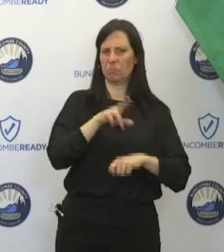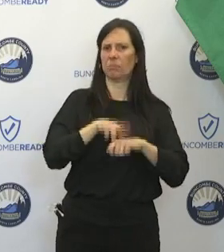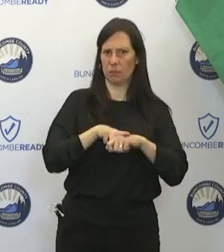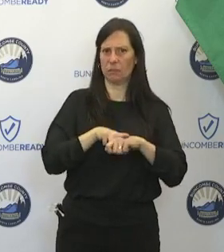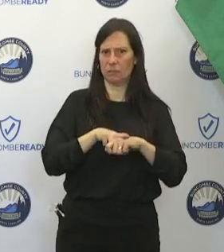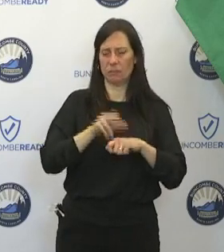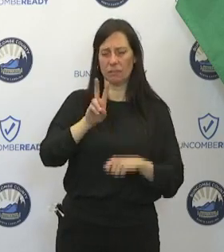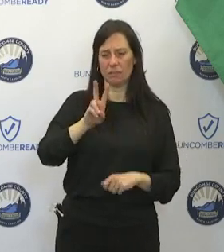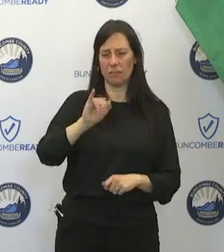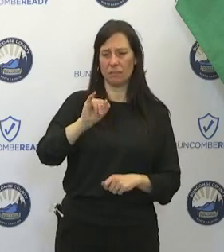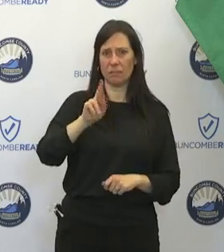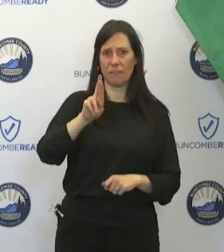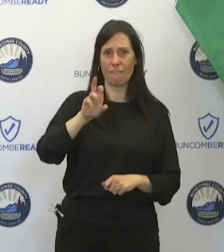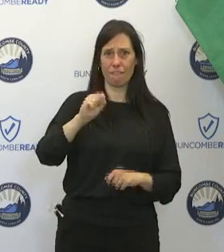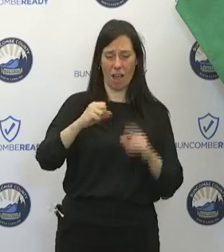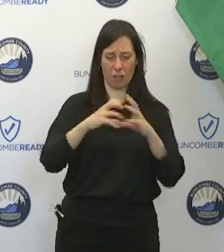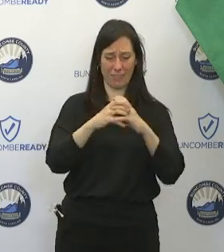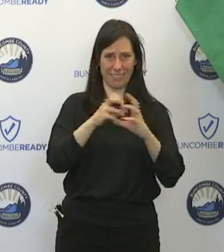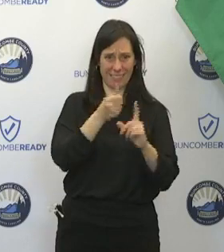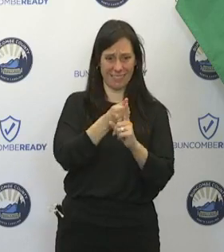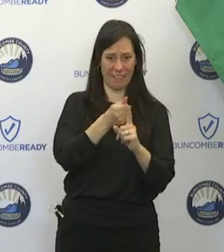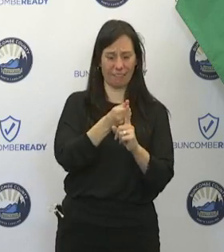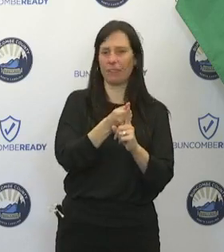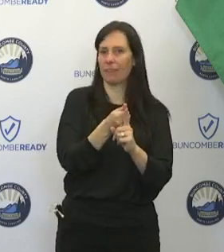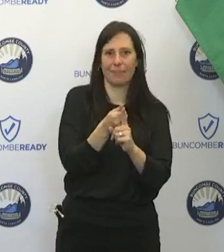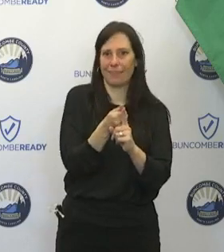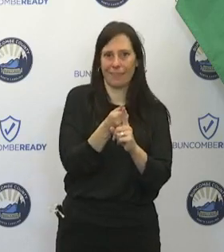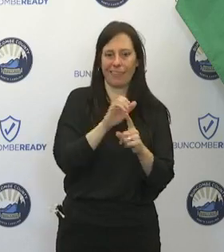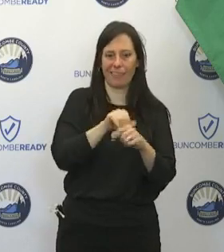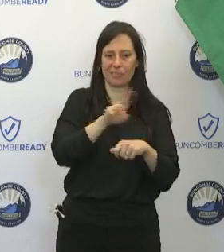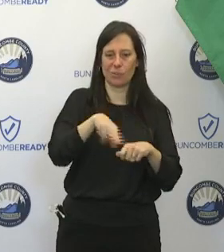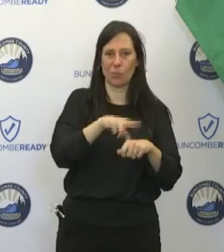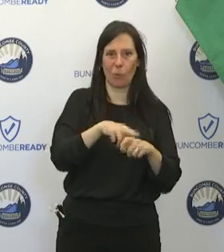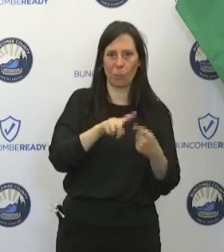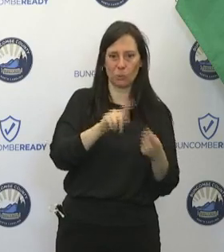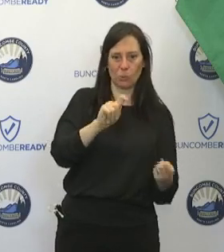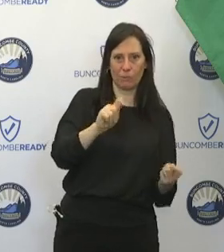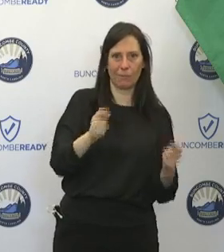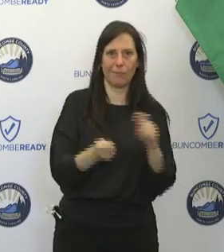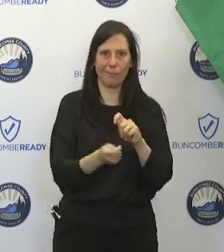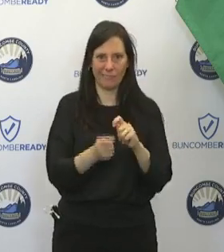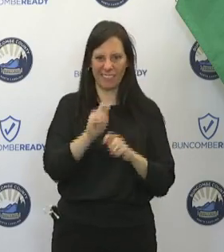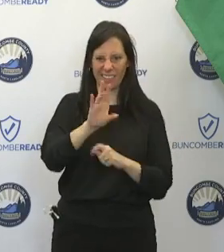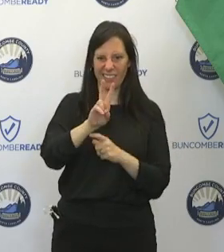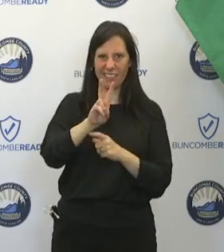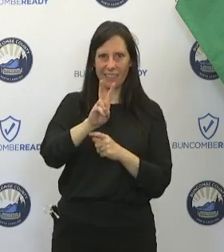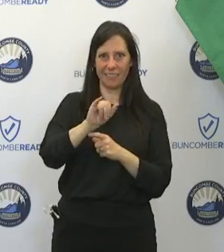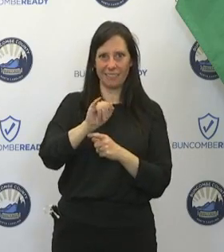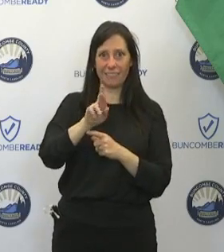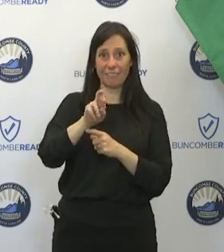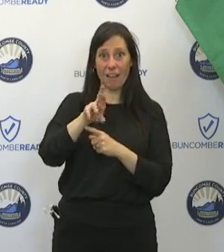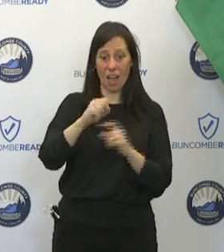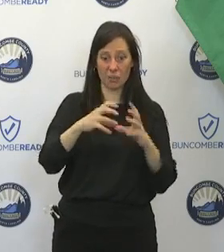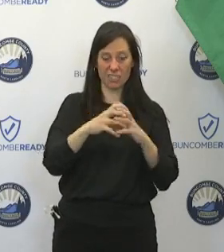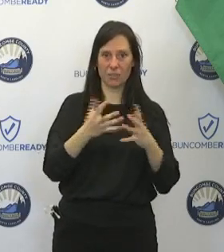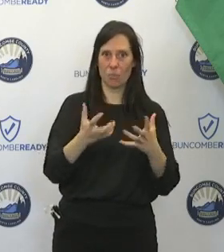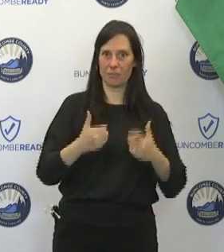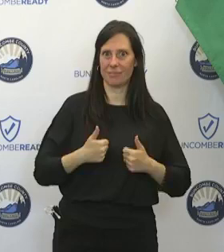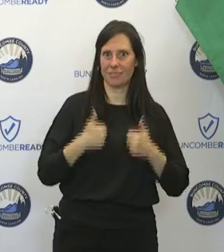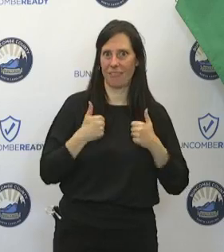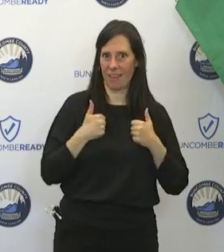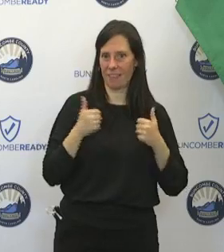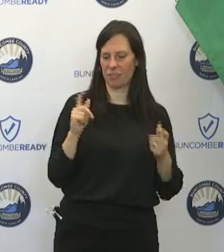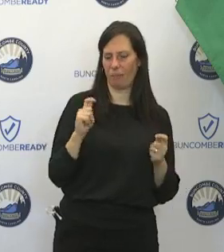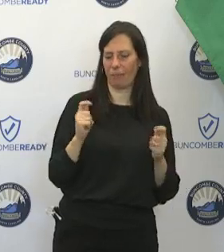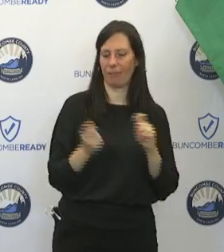of viruses. They look for ways to survive. And it is our job, yours and mine, to